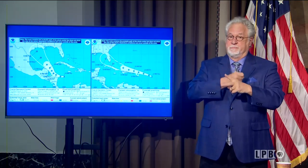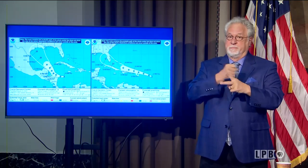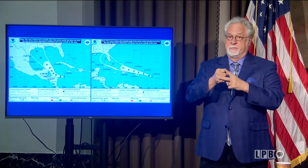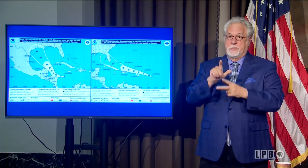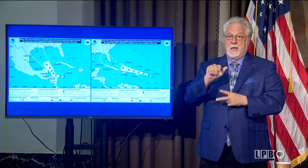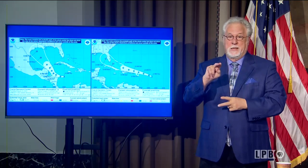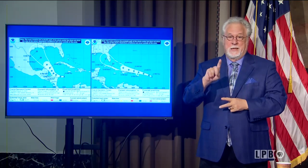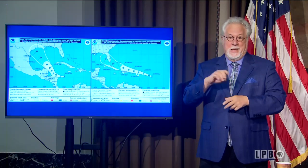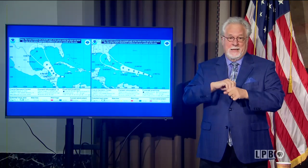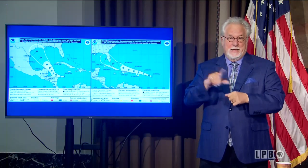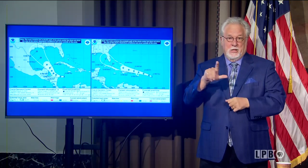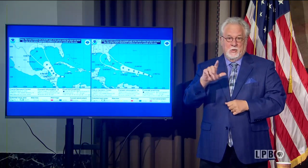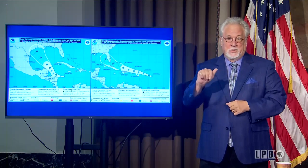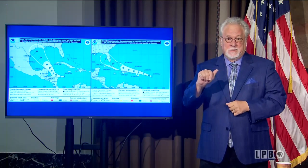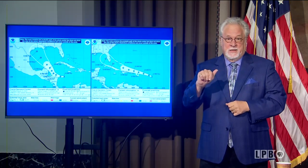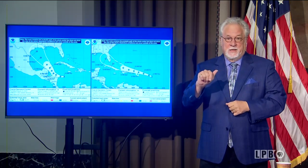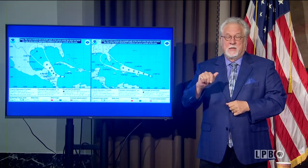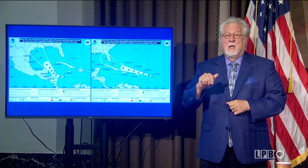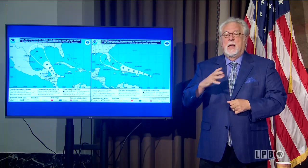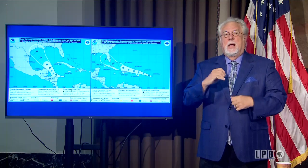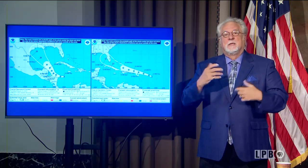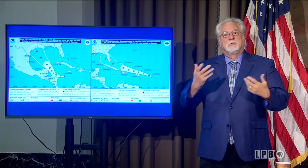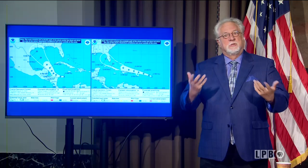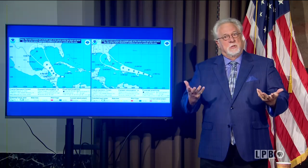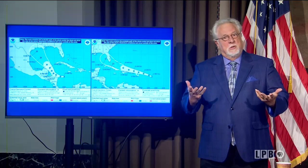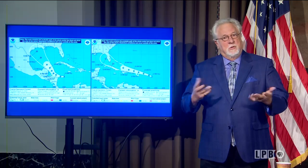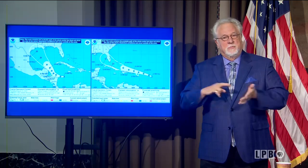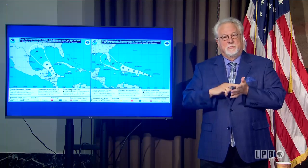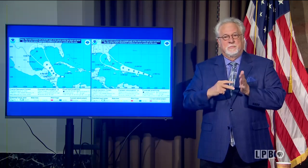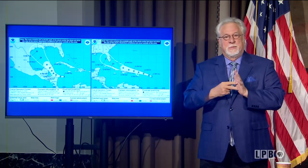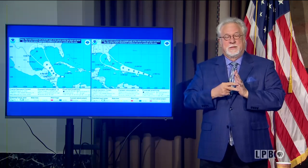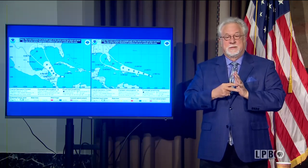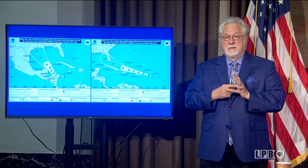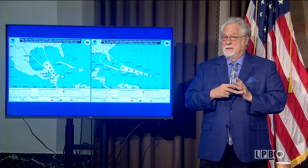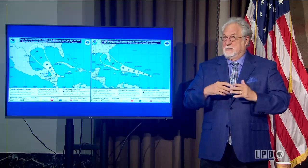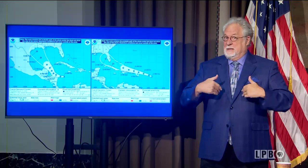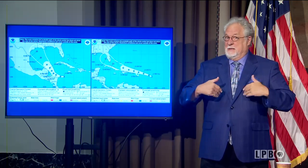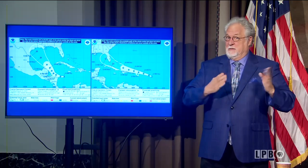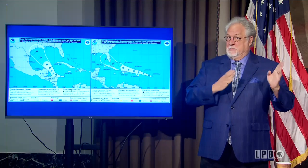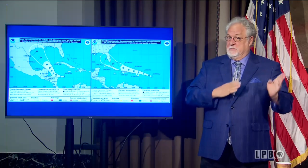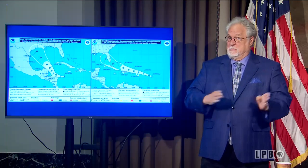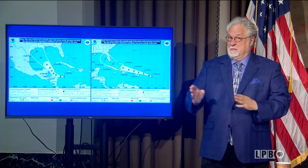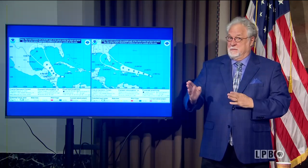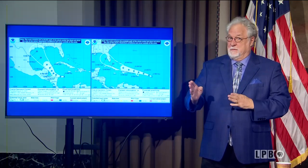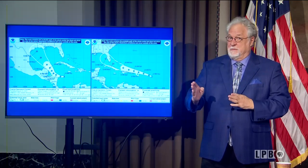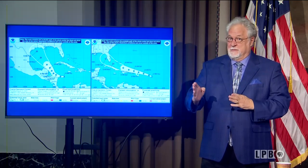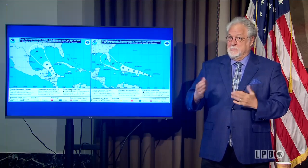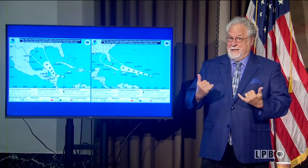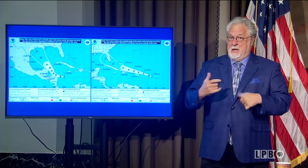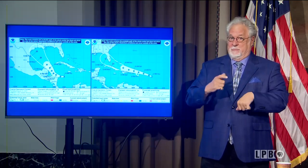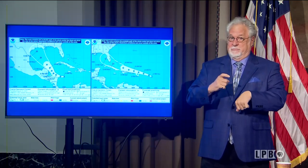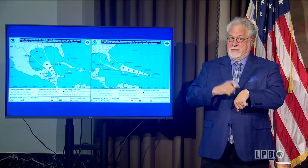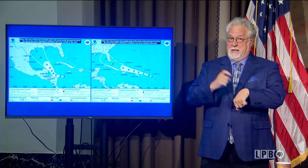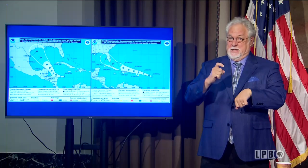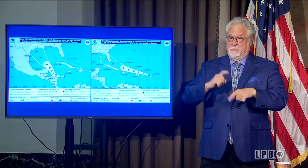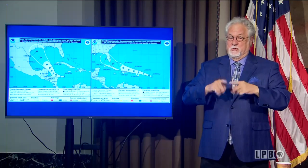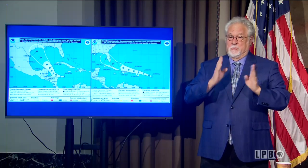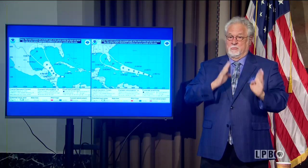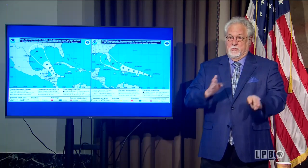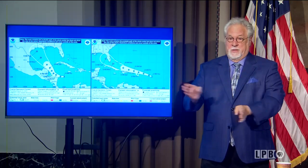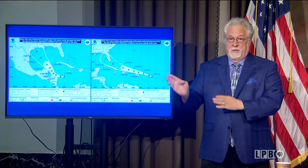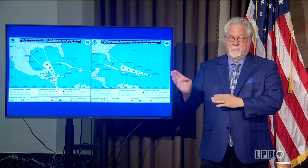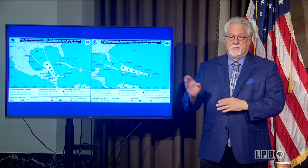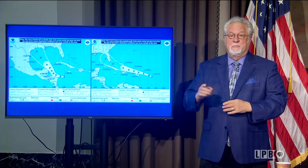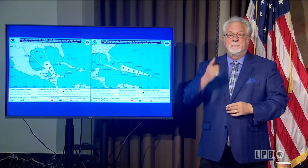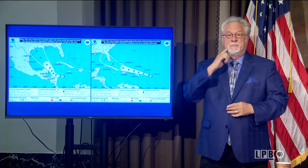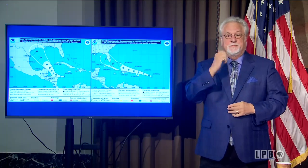in Louisiana. And so that means if you haven't done so, now is an excellent time to get prepared